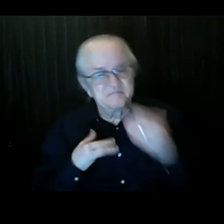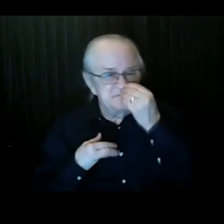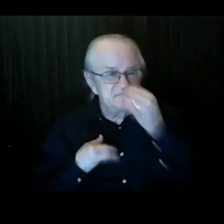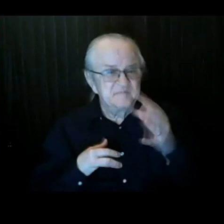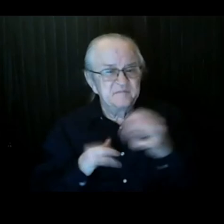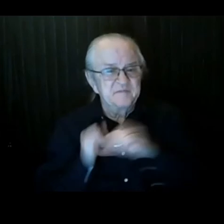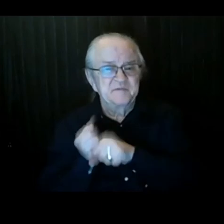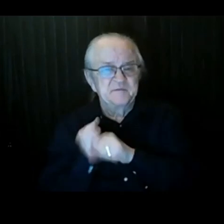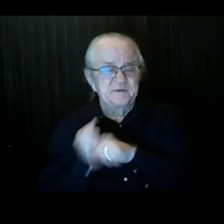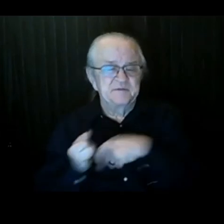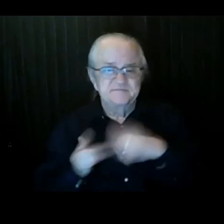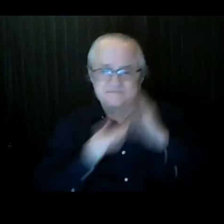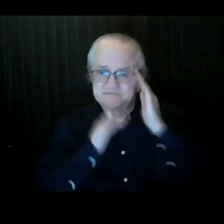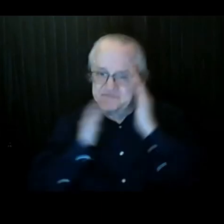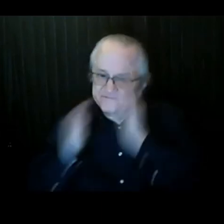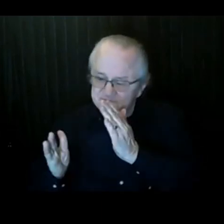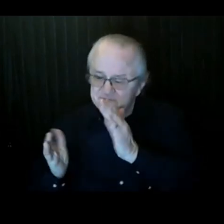school.